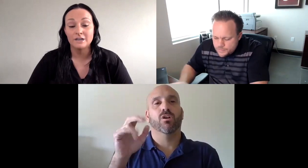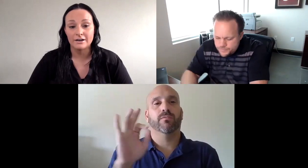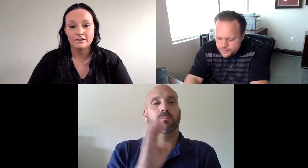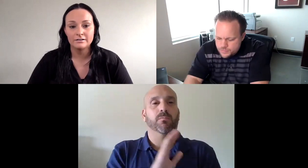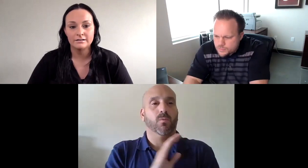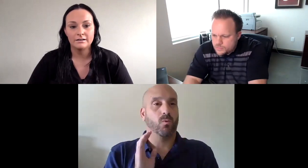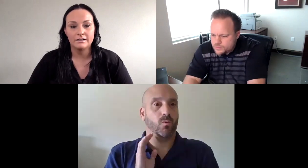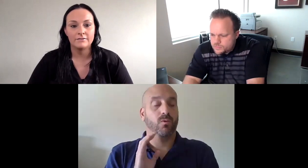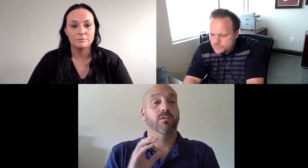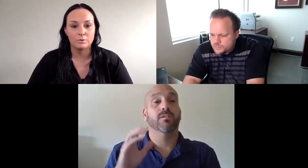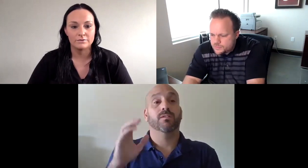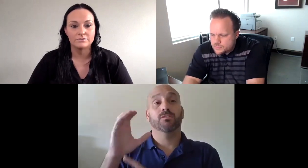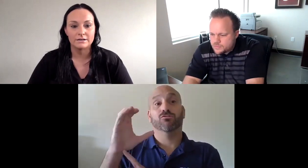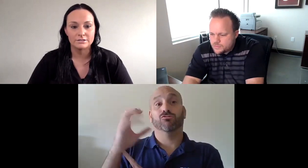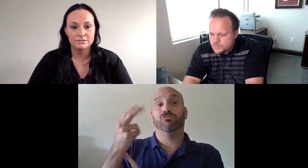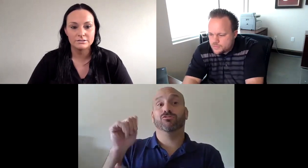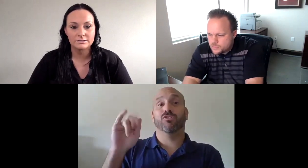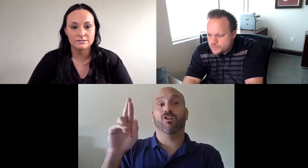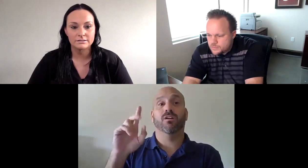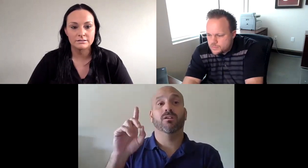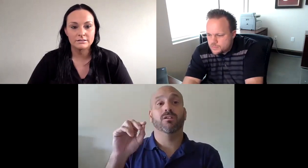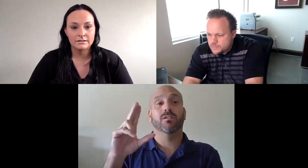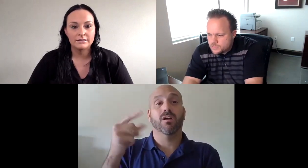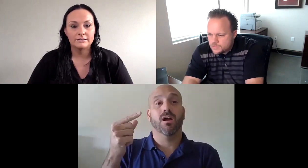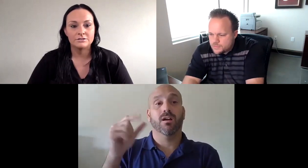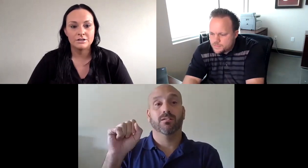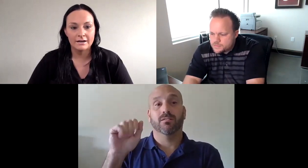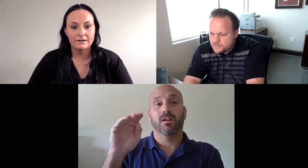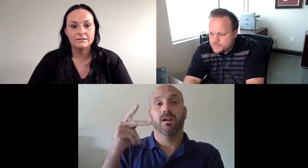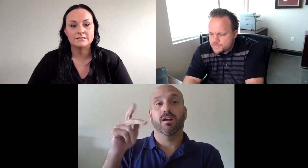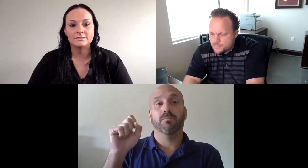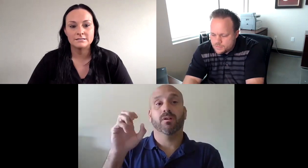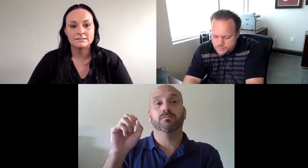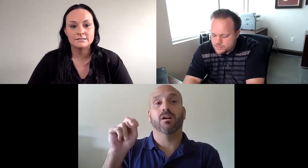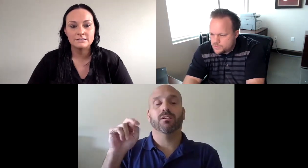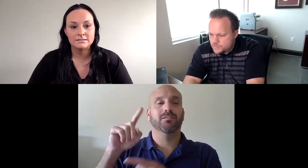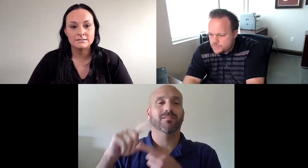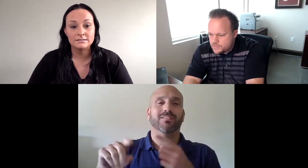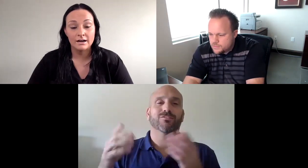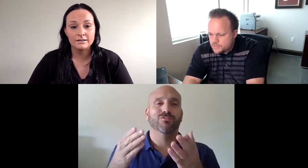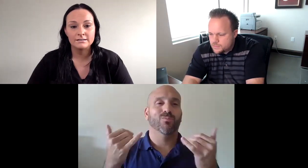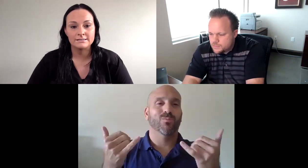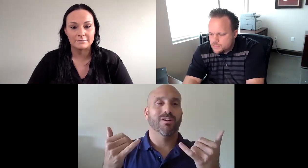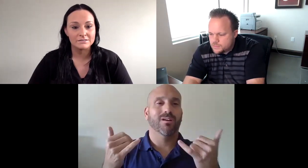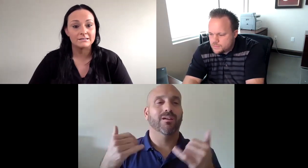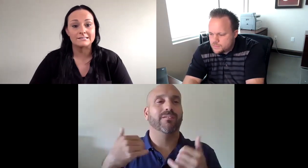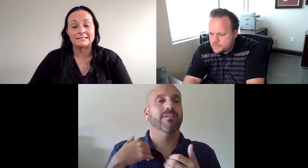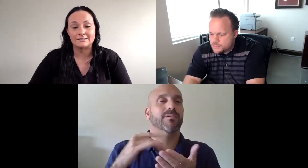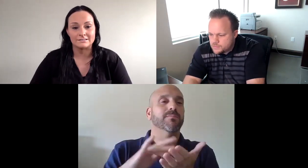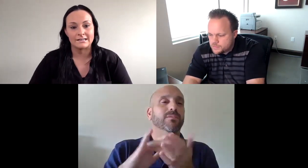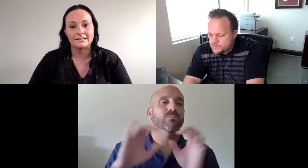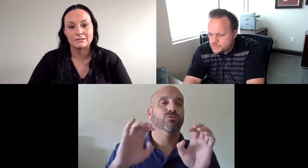chair of the board of directors. The chair, Doug Sampson, isn't here today. He couldn't make